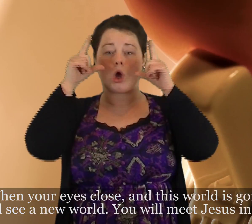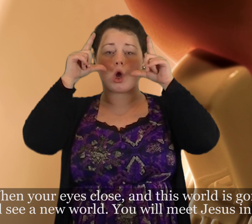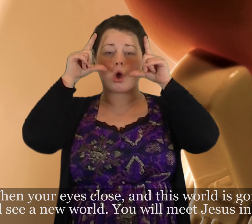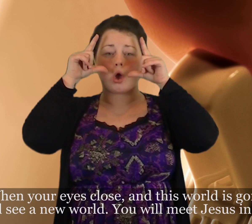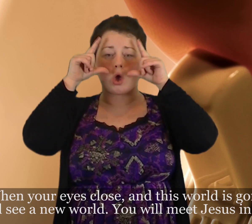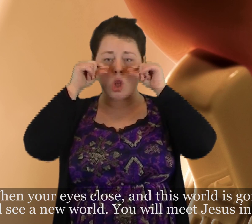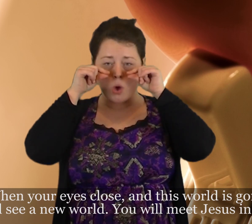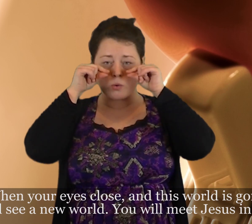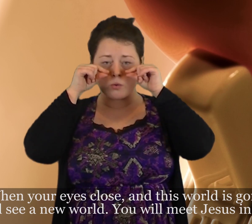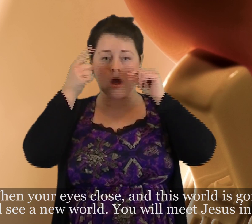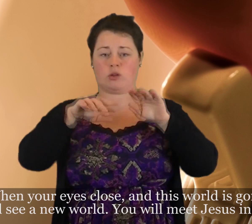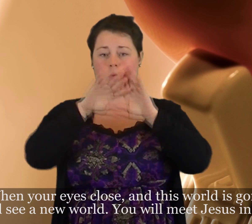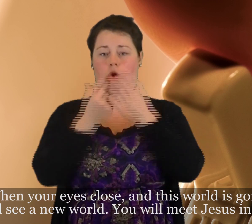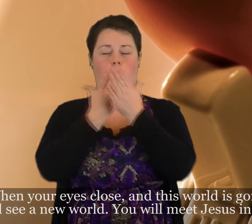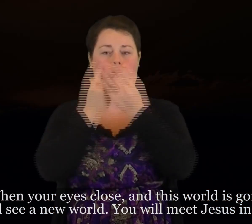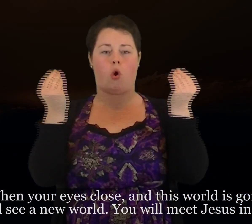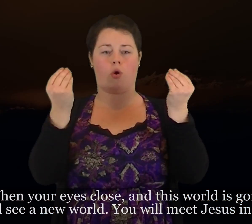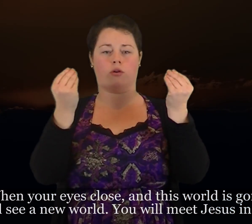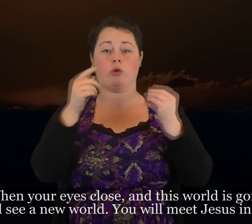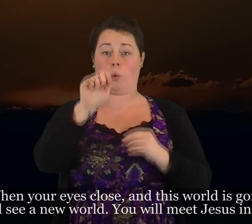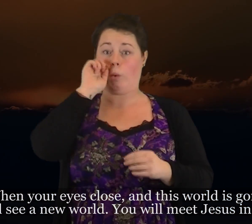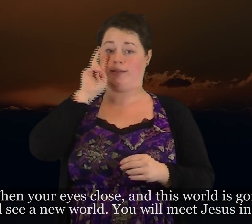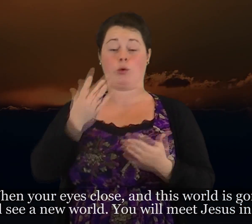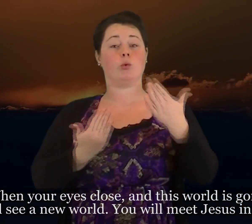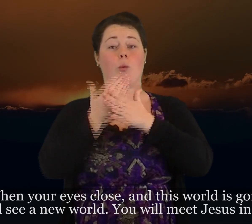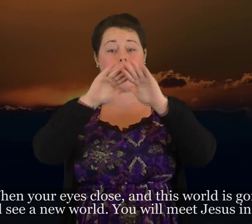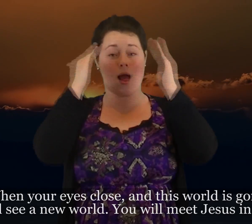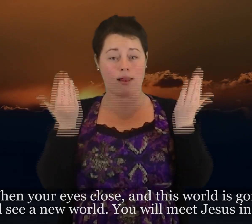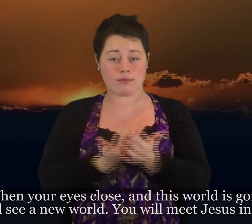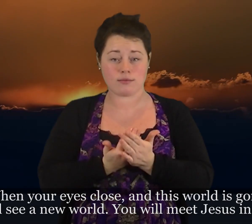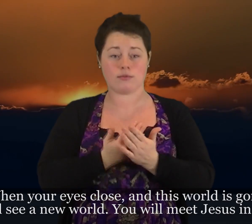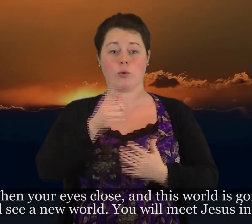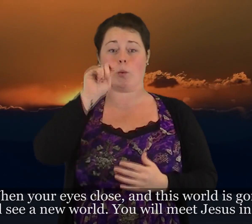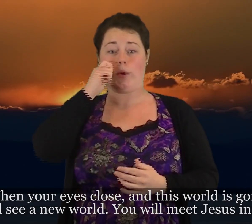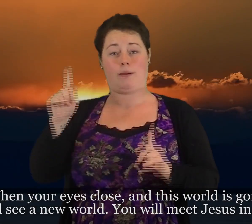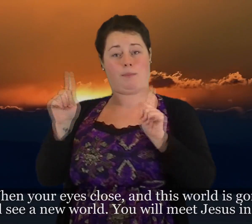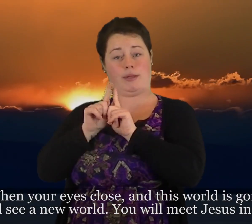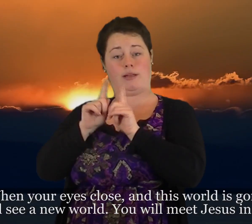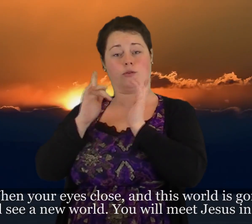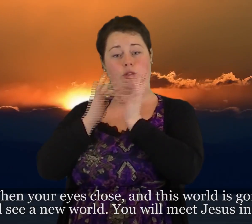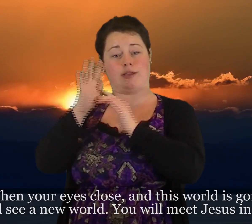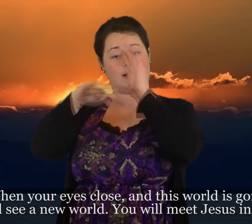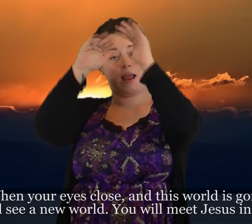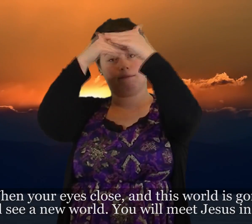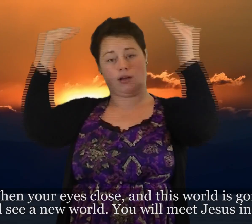the light of this world turns out, the light of another will come on and he'll receive you.